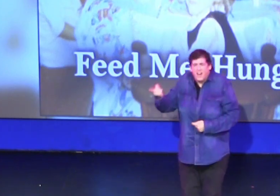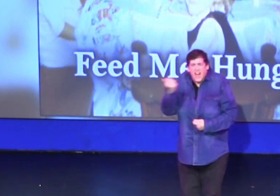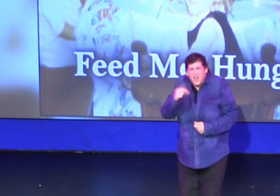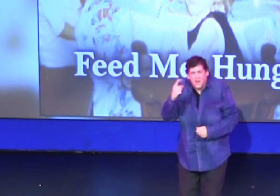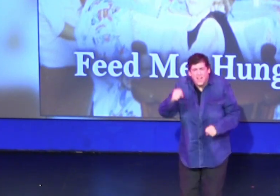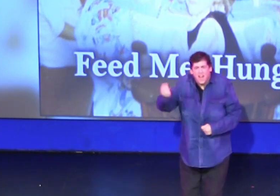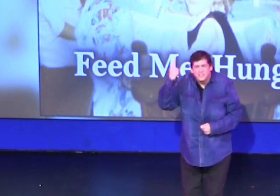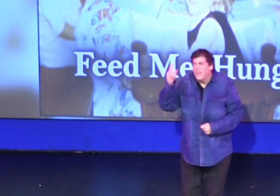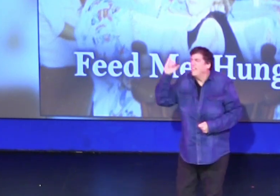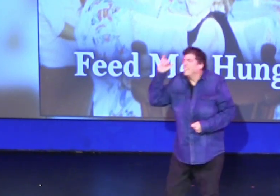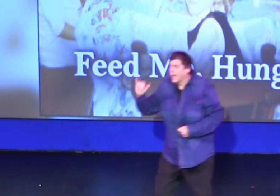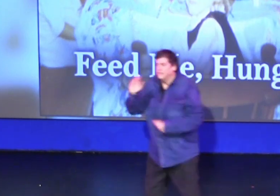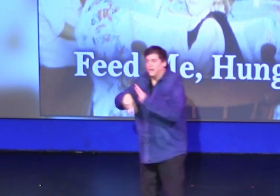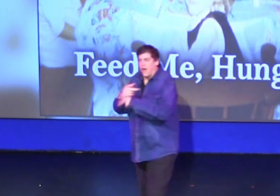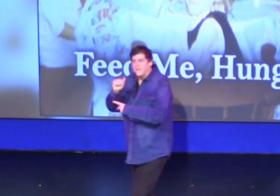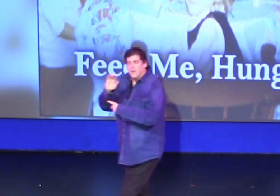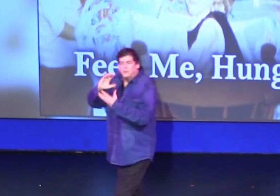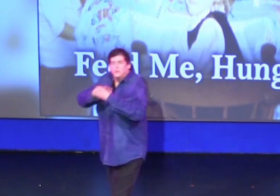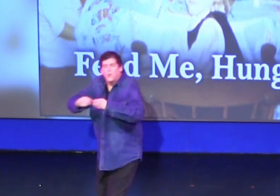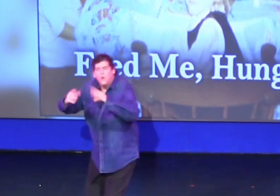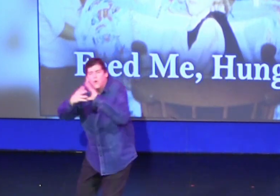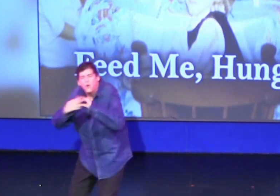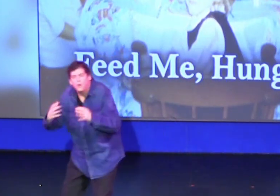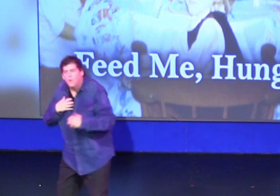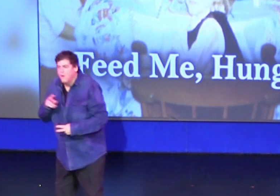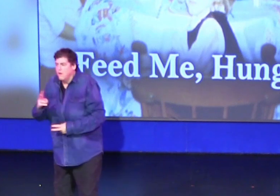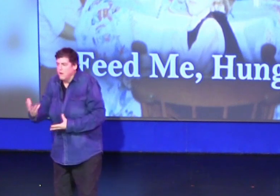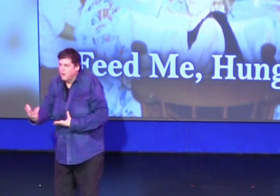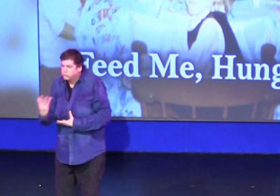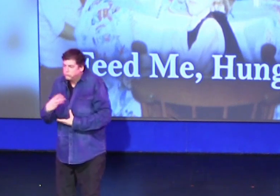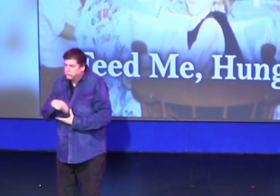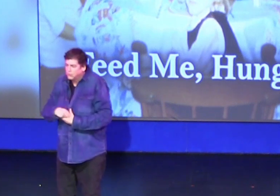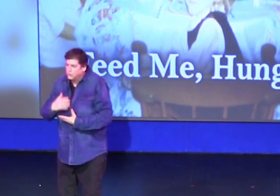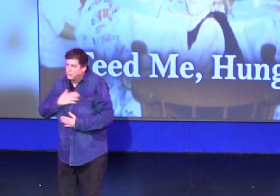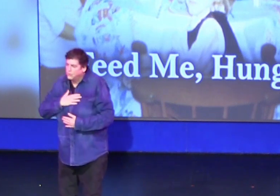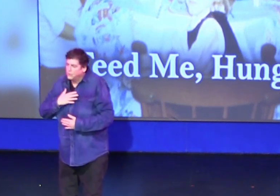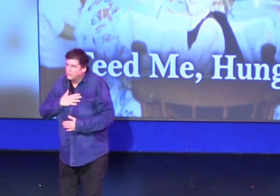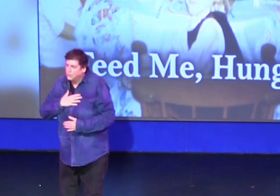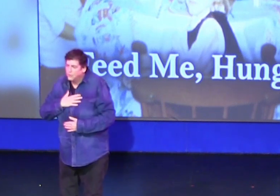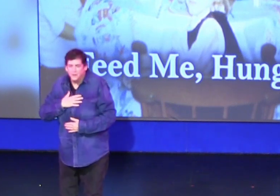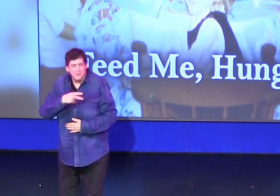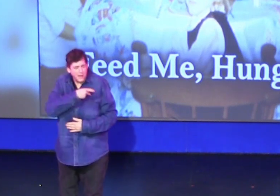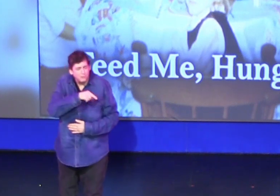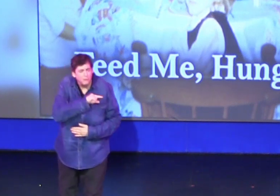sense. Even if someone did not know sign language, they would understand what was going on in the story. That really impacted me.